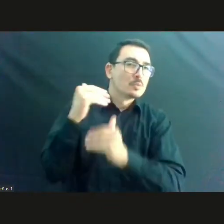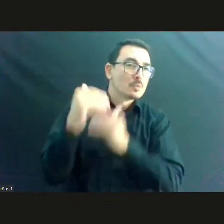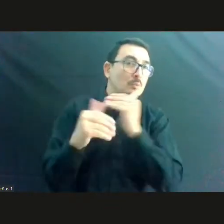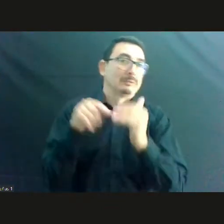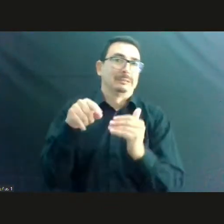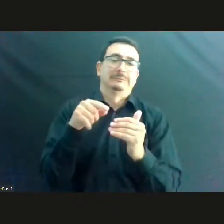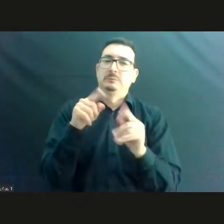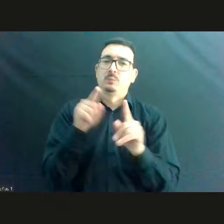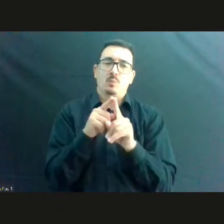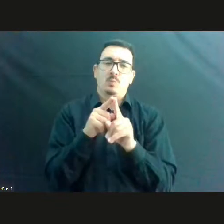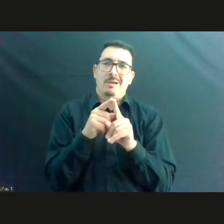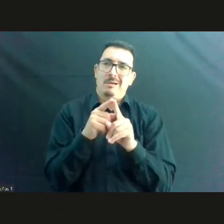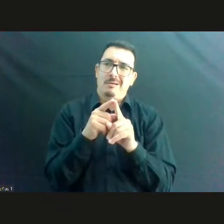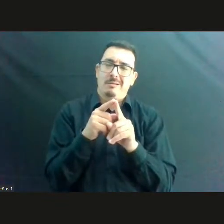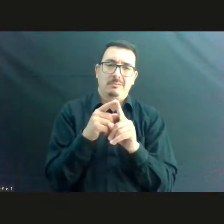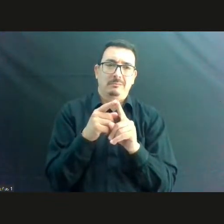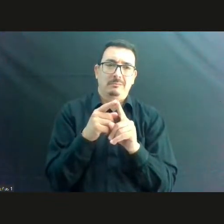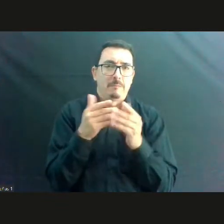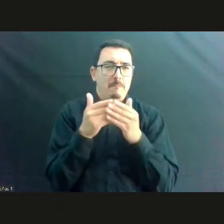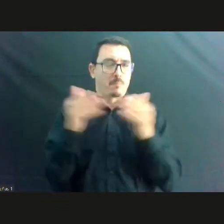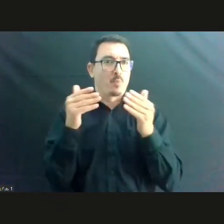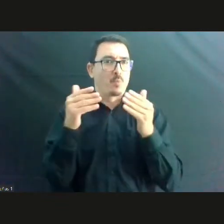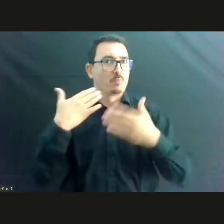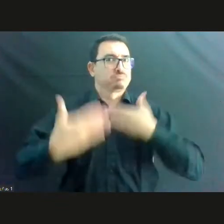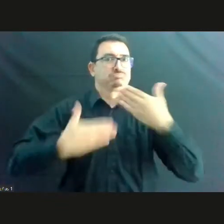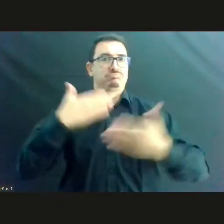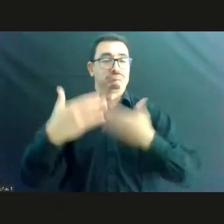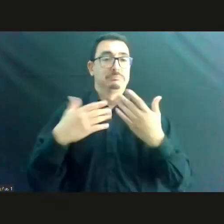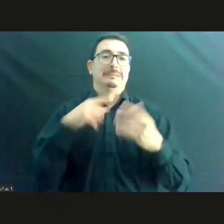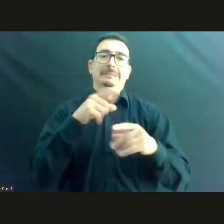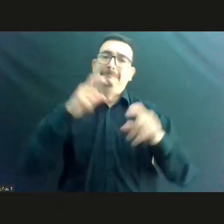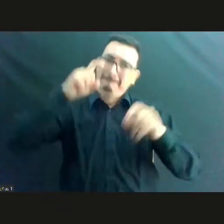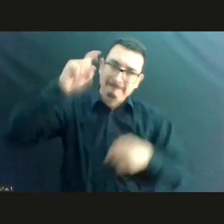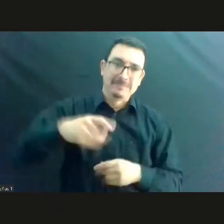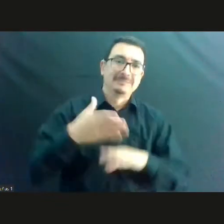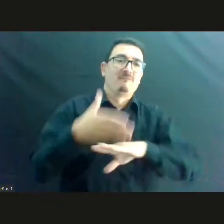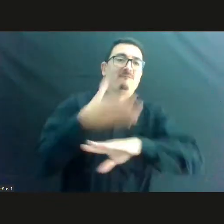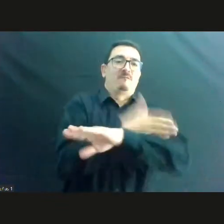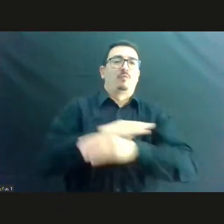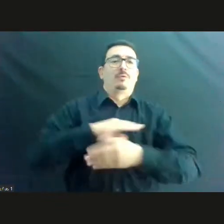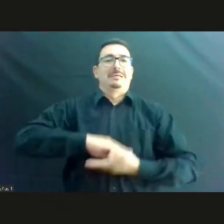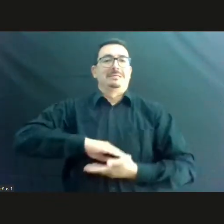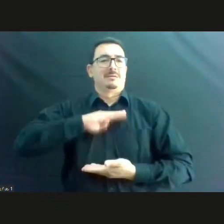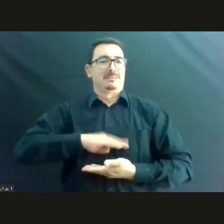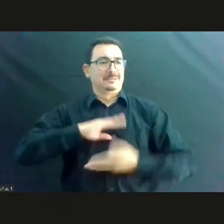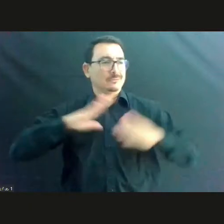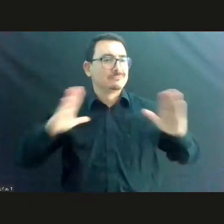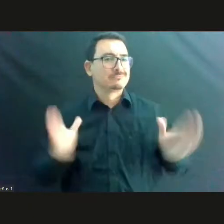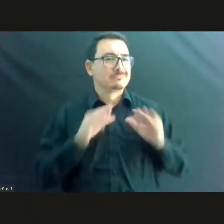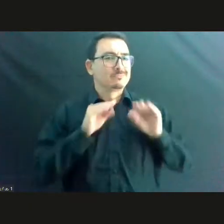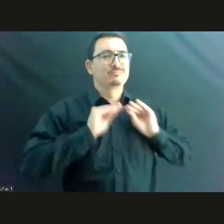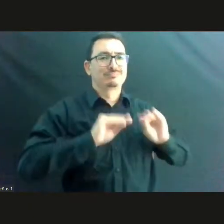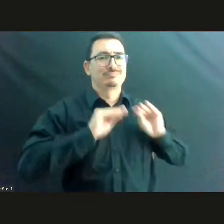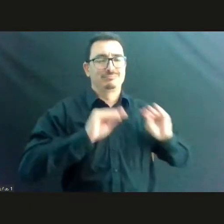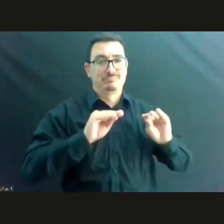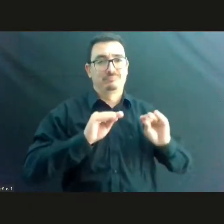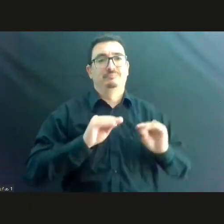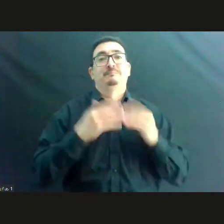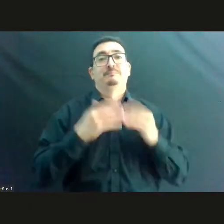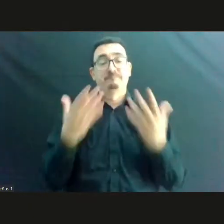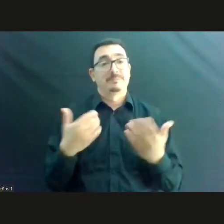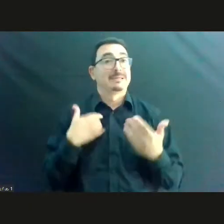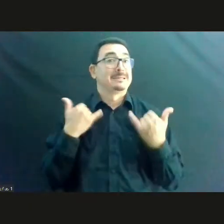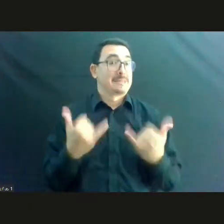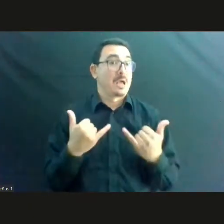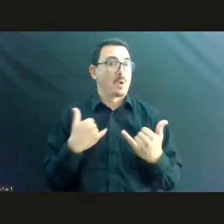that contribution as we continue to look at the topic before us today in terms of building resilience in the midst of